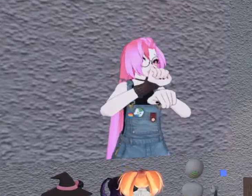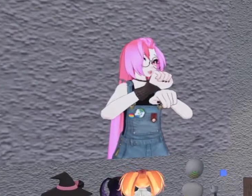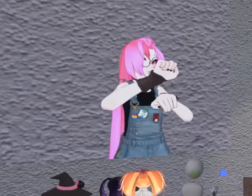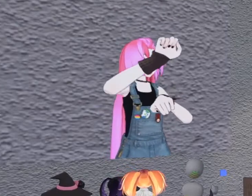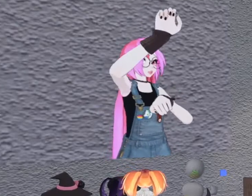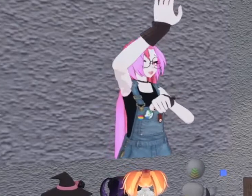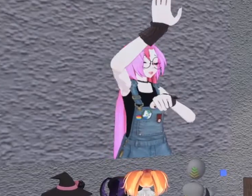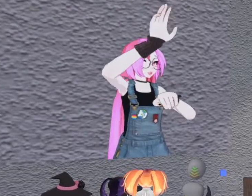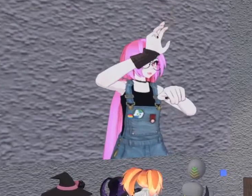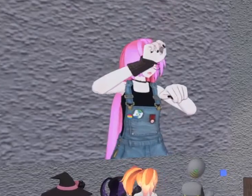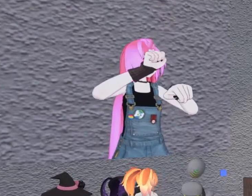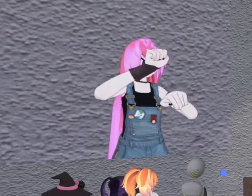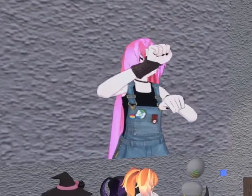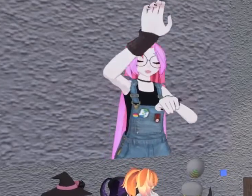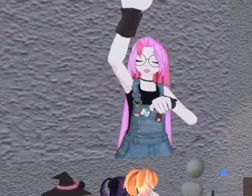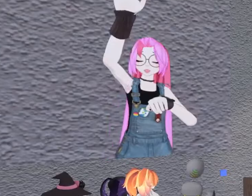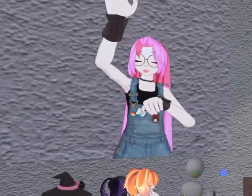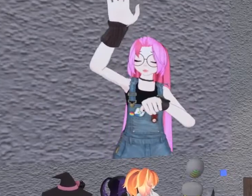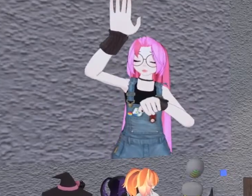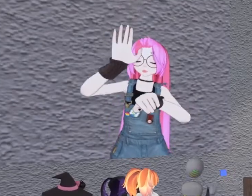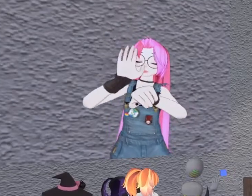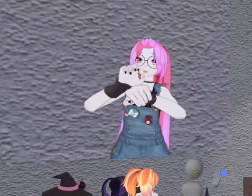the mountain. Yep. Mountain.